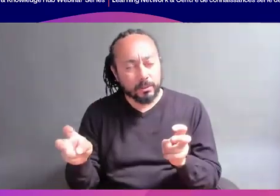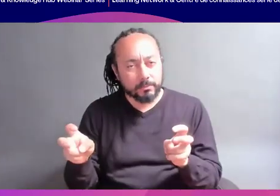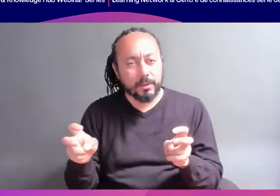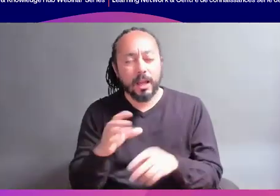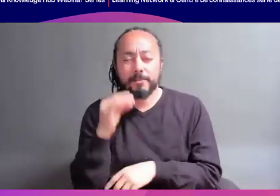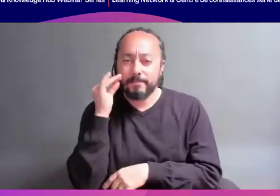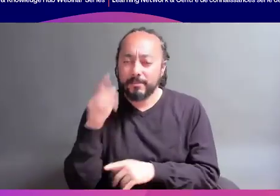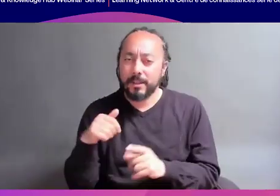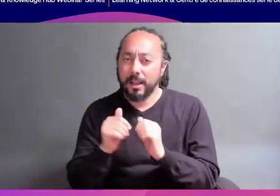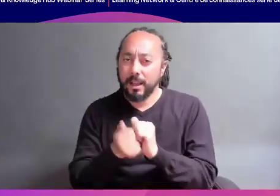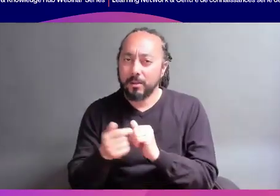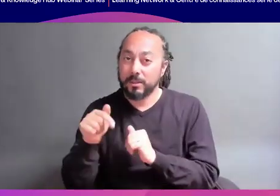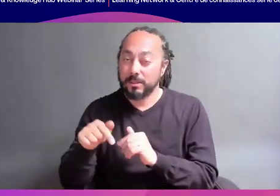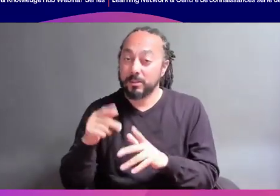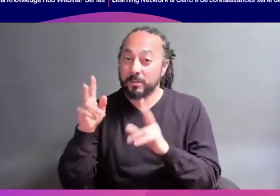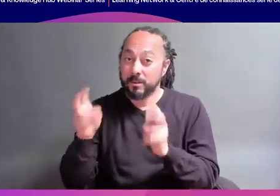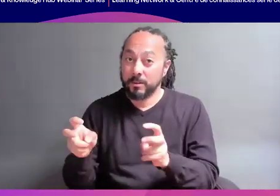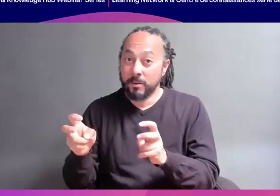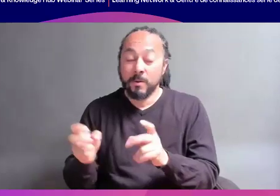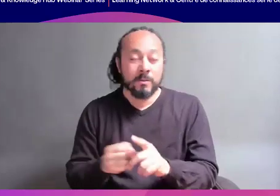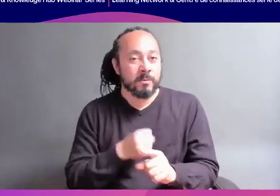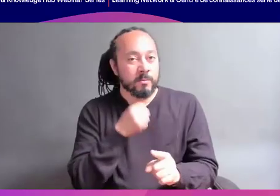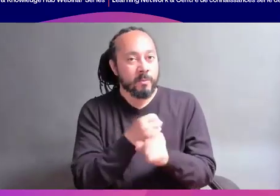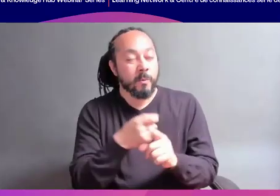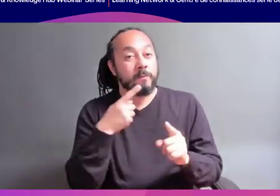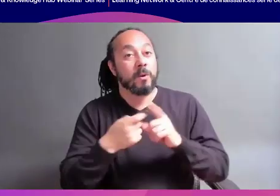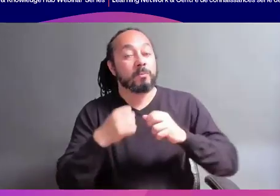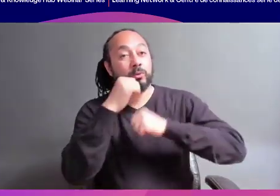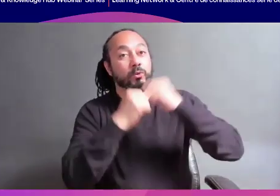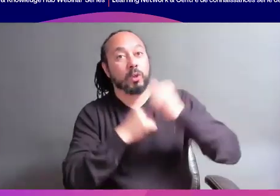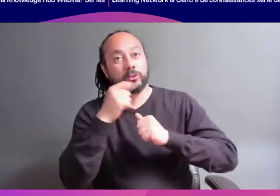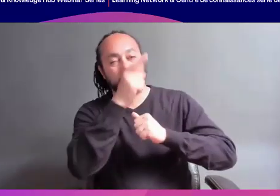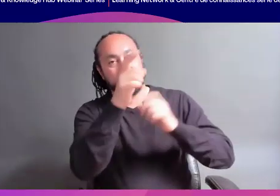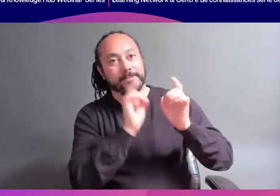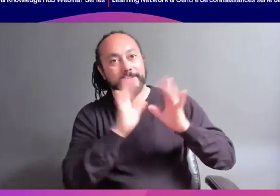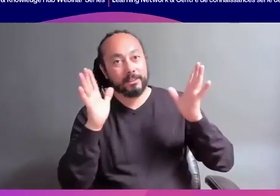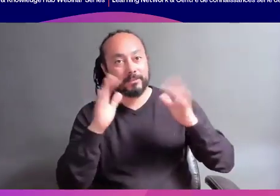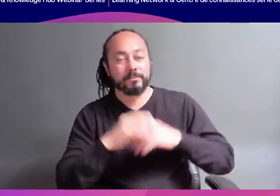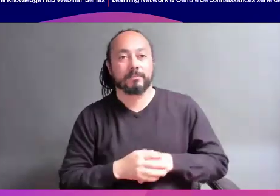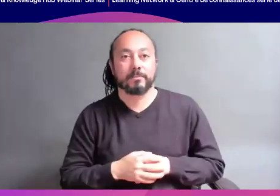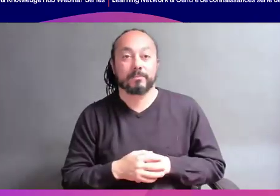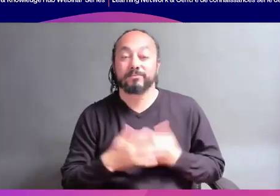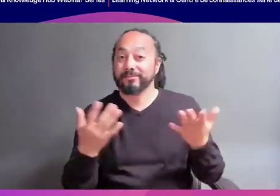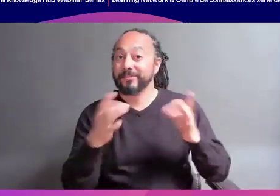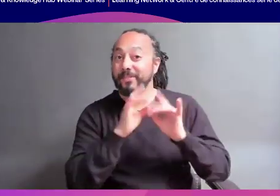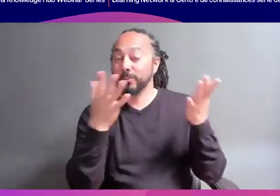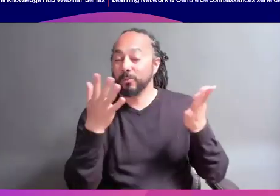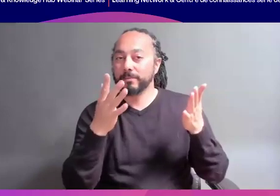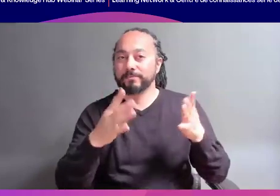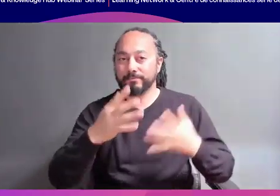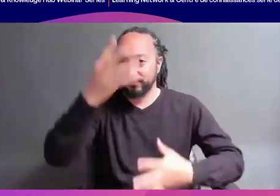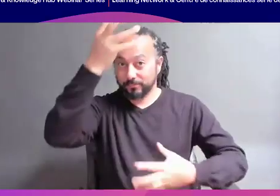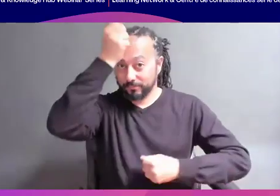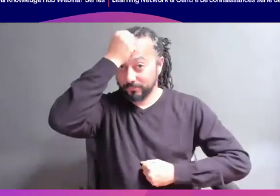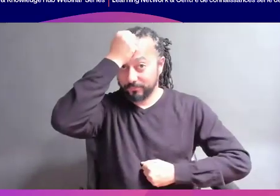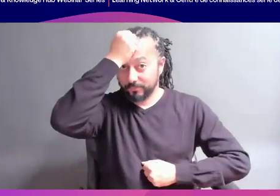the ways that it might be impacted by structural aspects of violence, including colonization, as